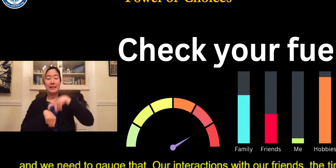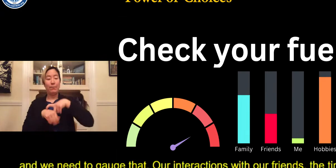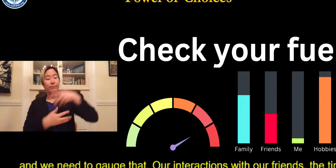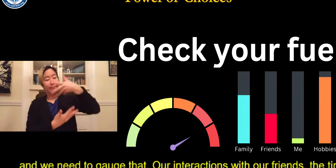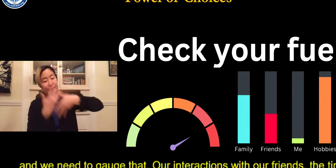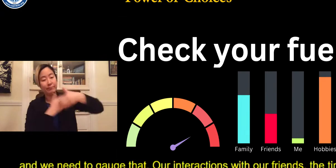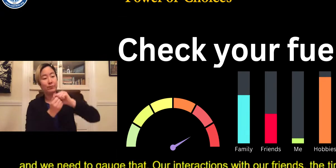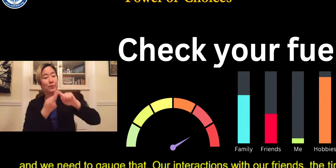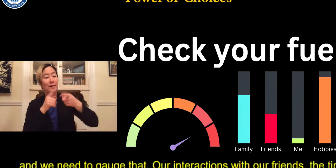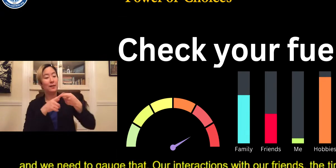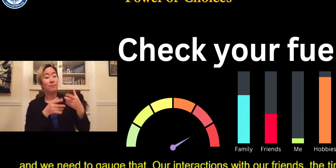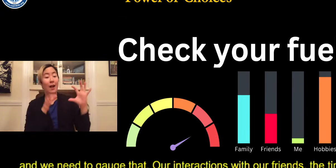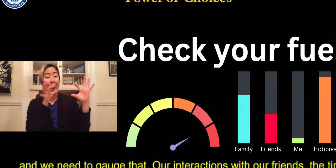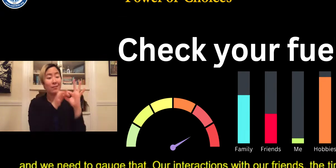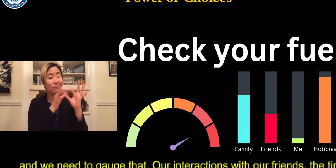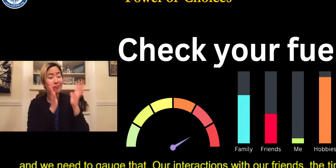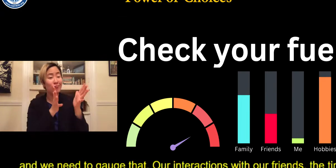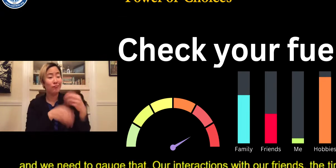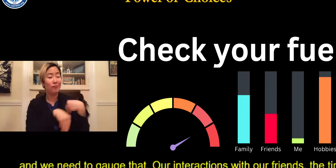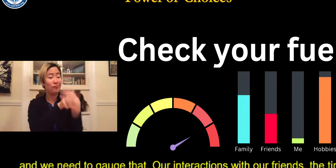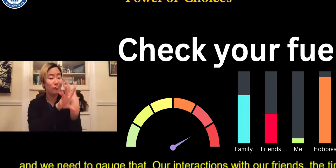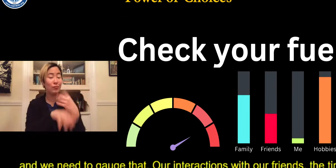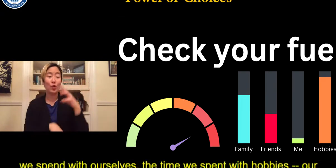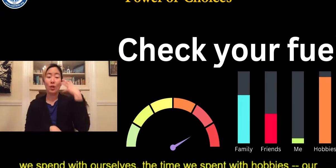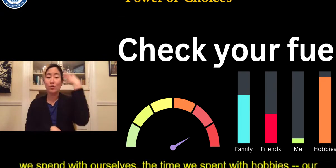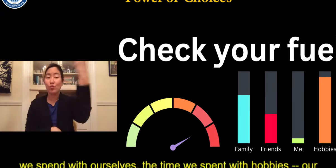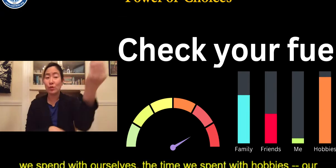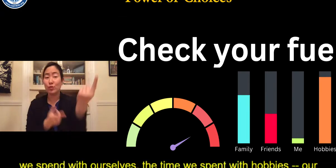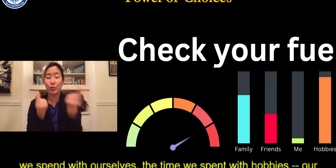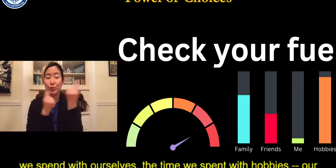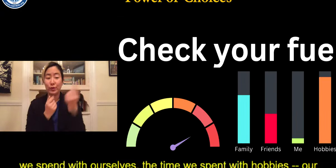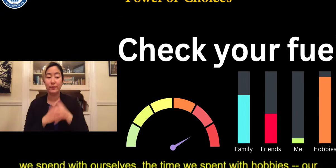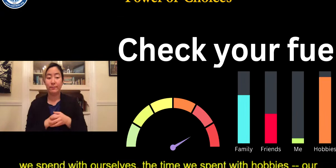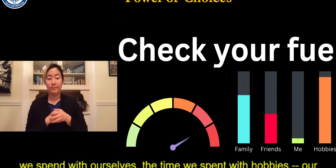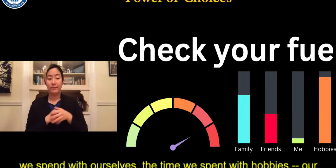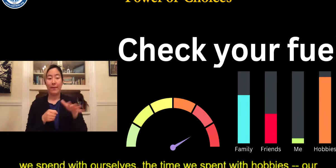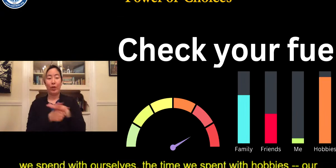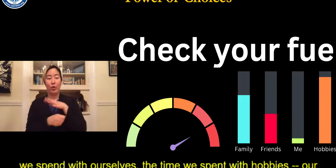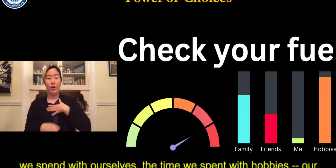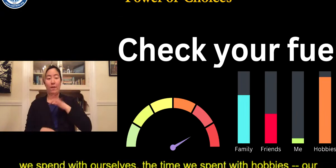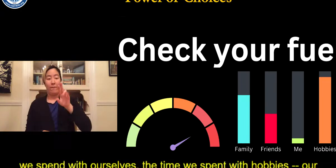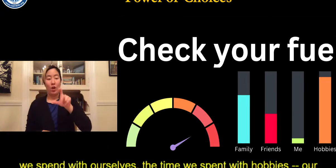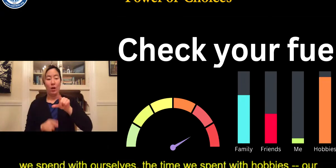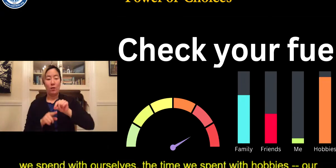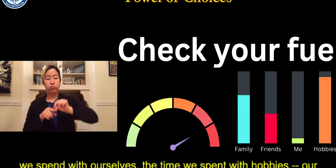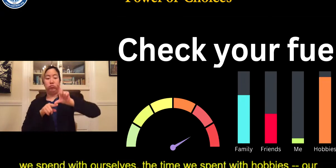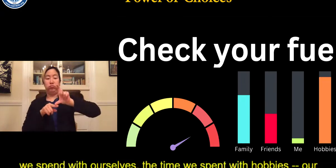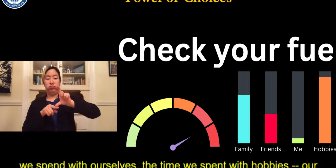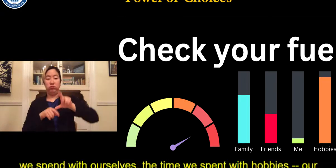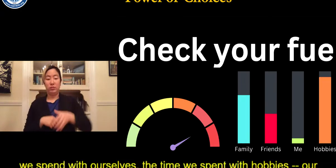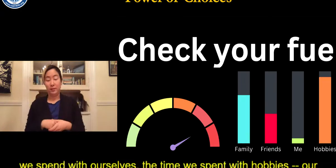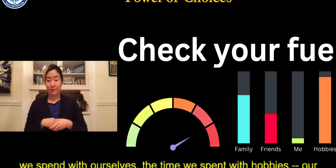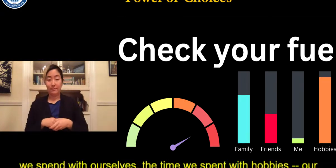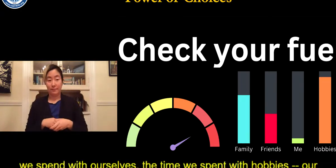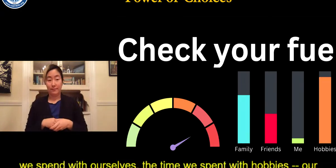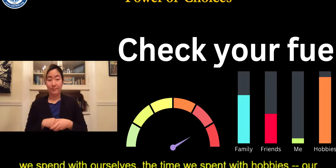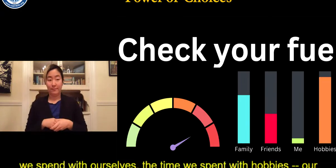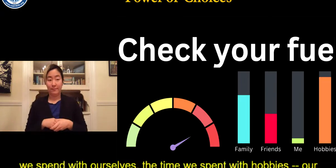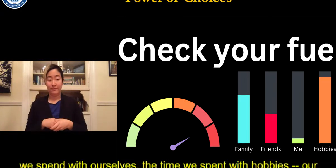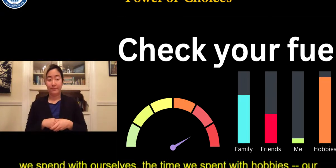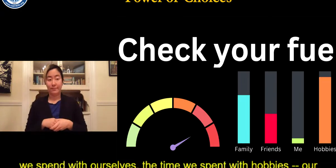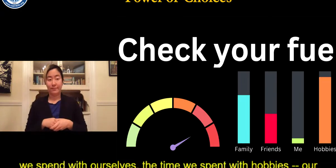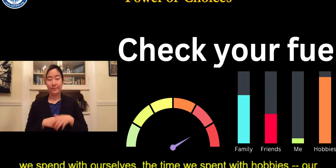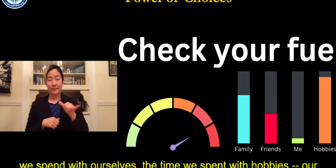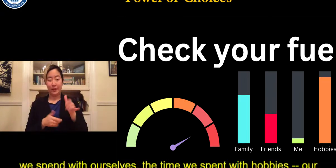need to keep an eye, let's say, for example, on our friends gauge. And if we're low on fuel with friends, then we need to make connections with